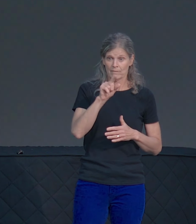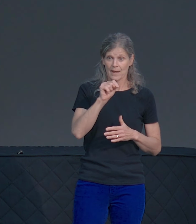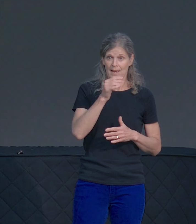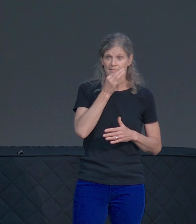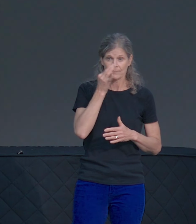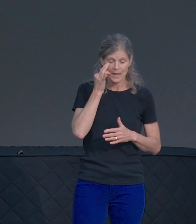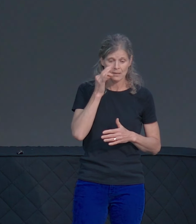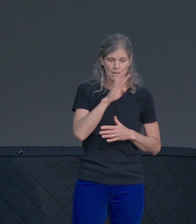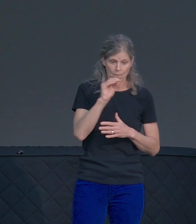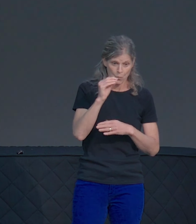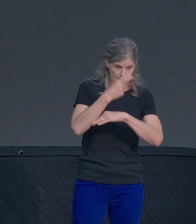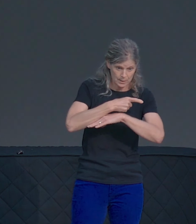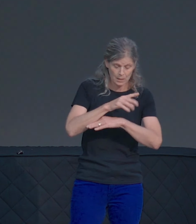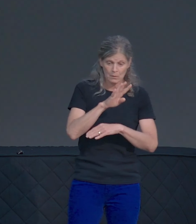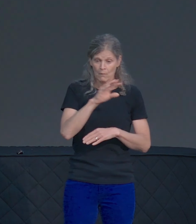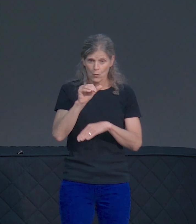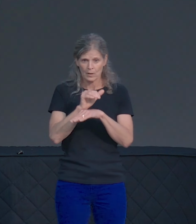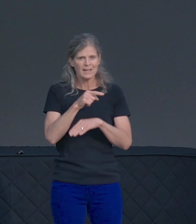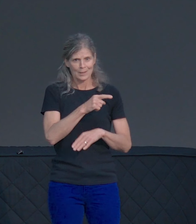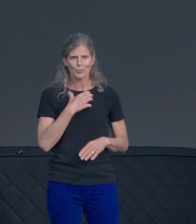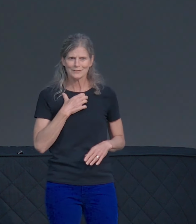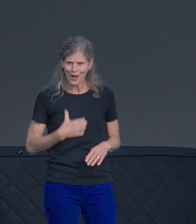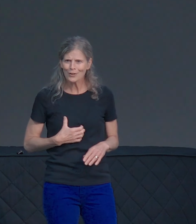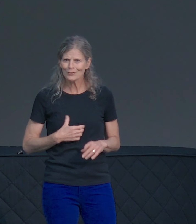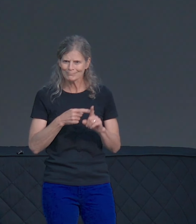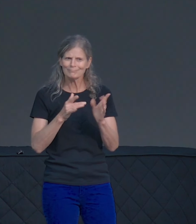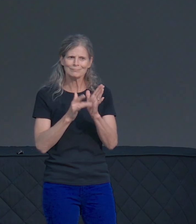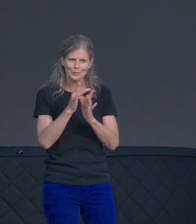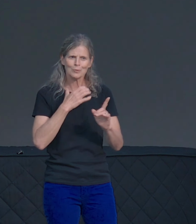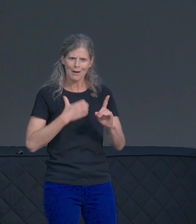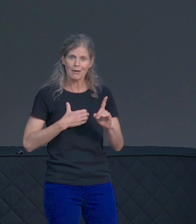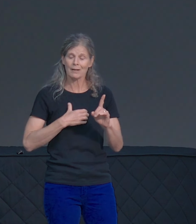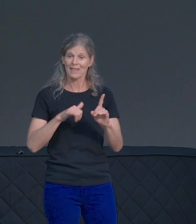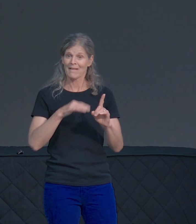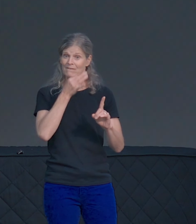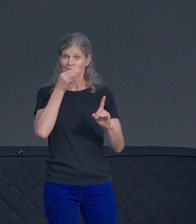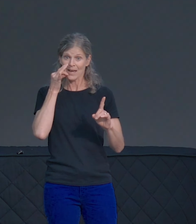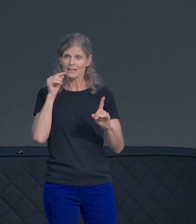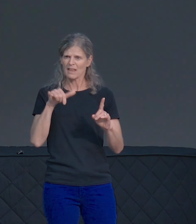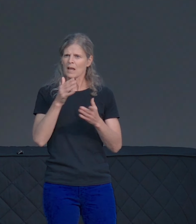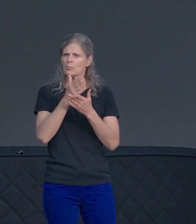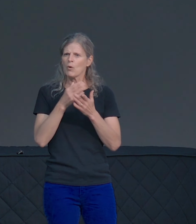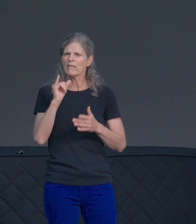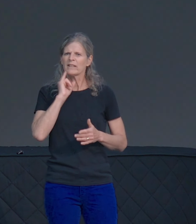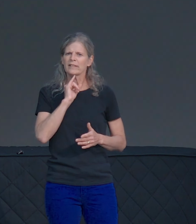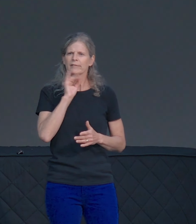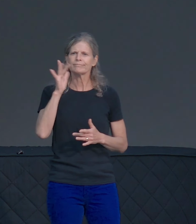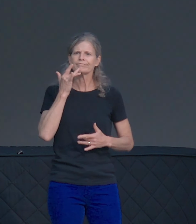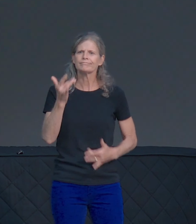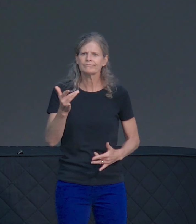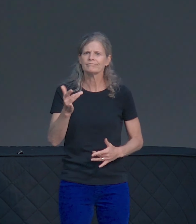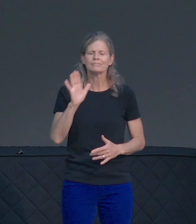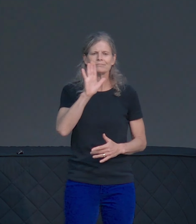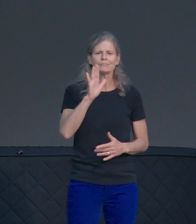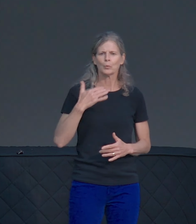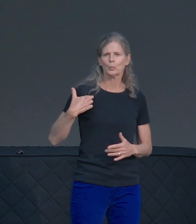40 days and 40 nights, he was hungry. Now, fasting is a part of Israel's prescribed